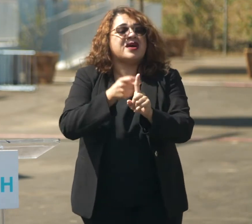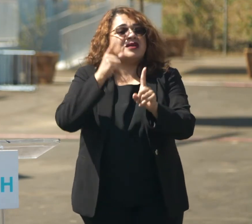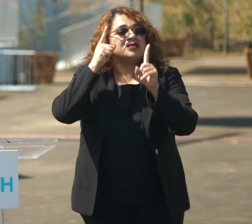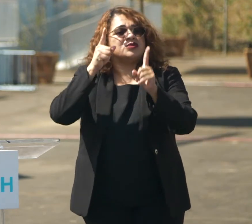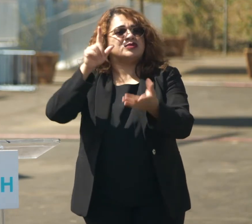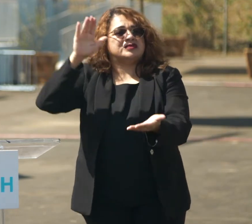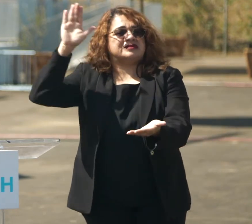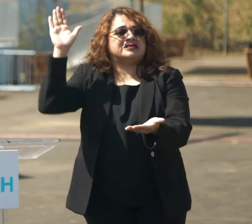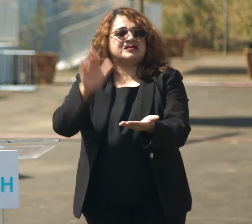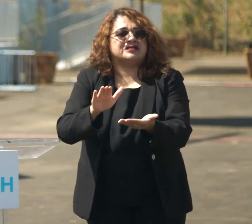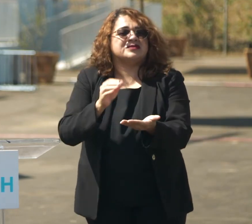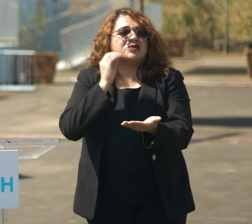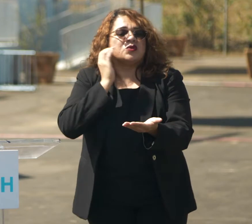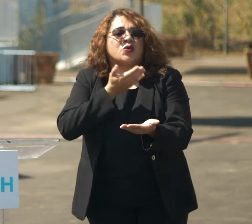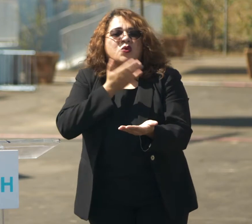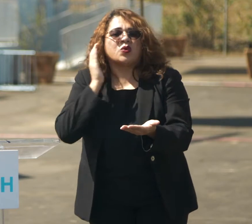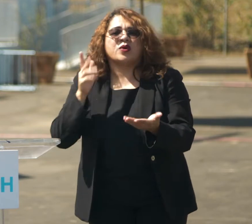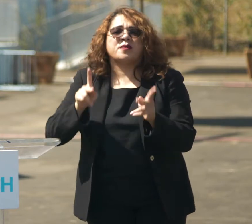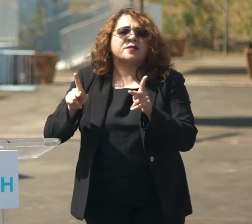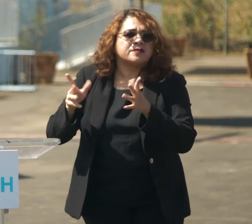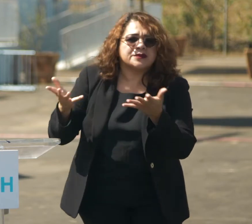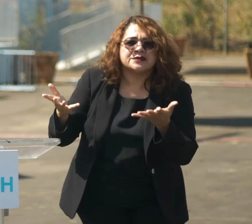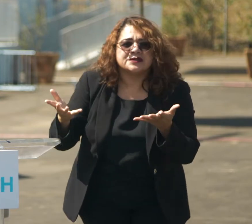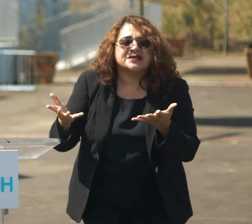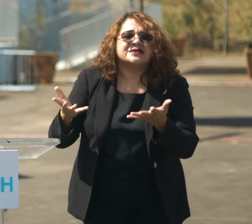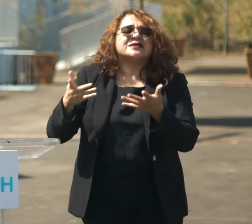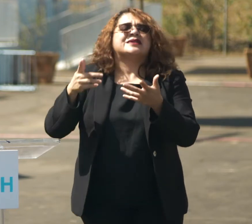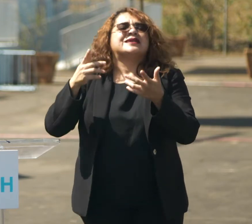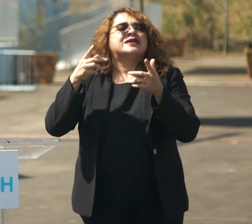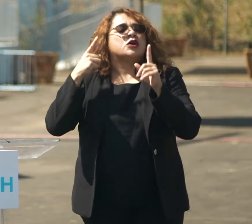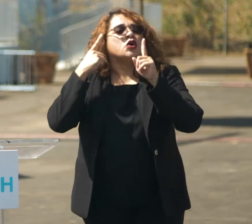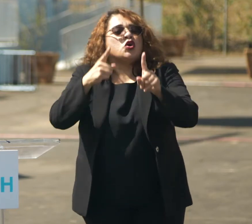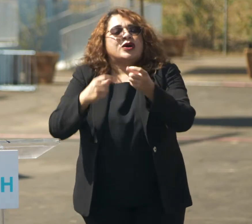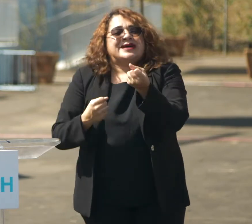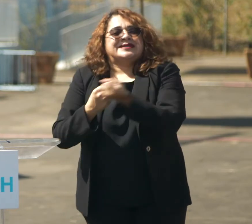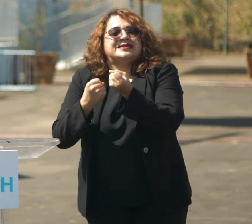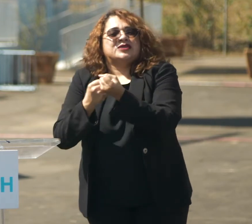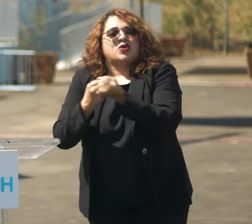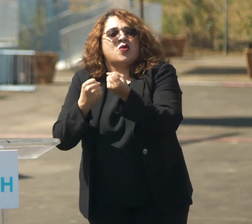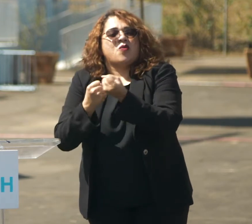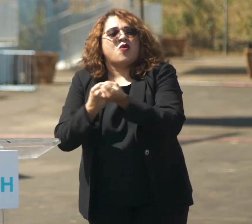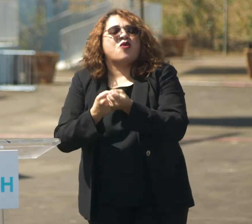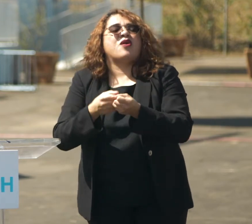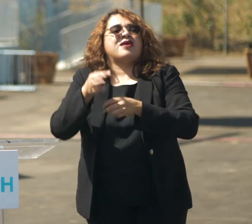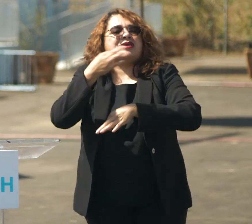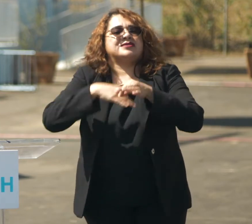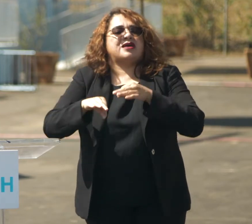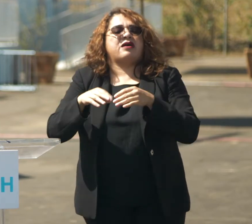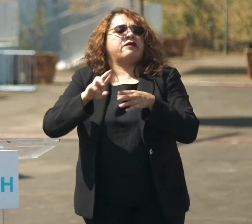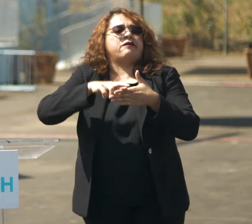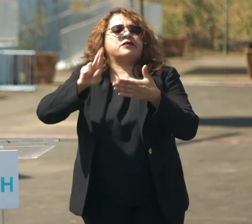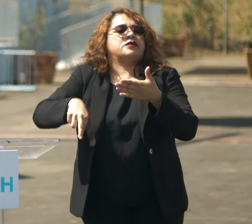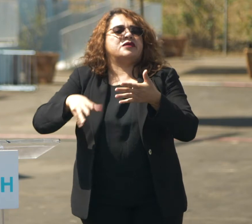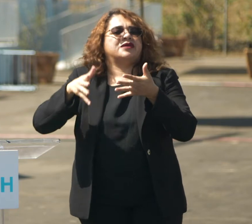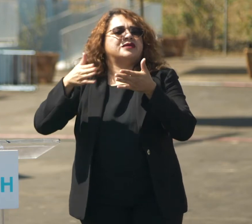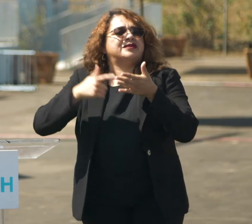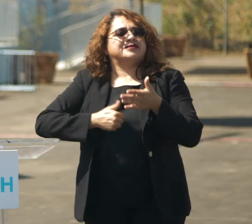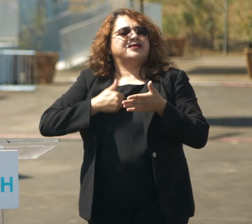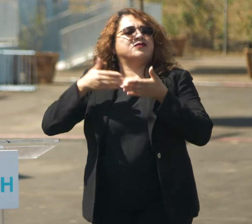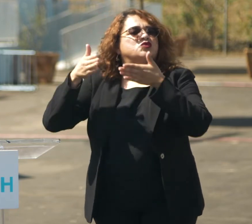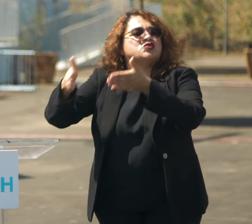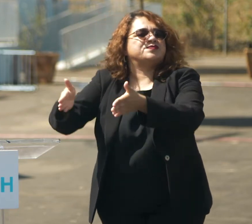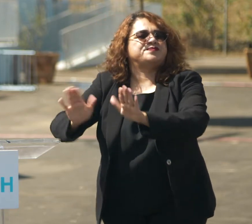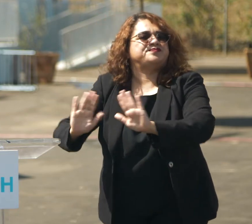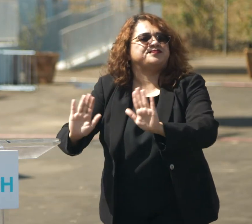provide assistance to prevent them from falling into housing in the first place. This shelter, bridge housing project provides a